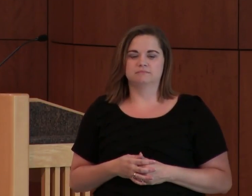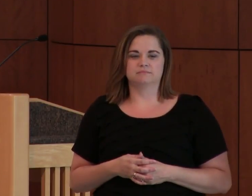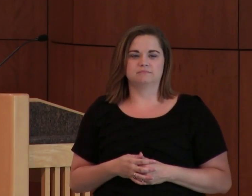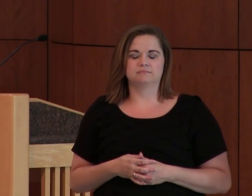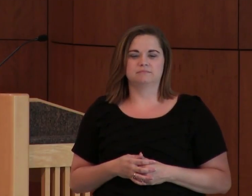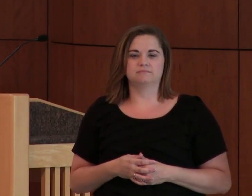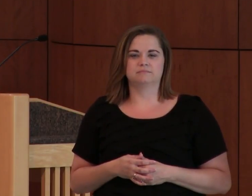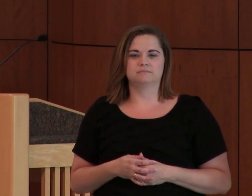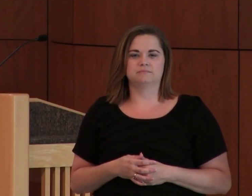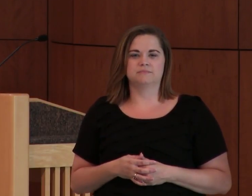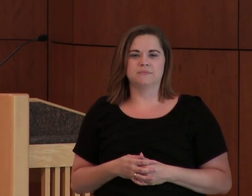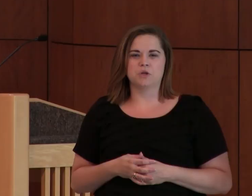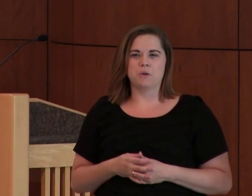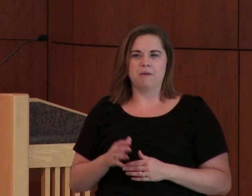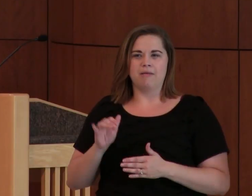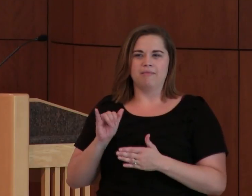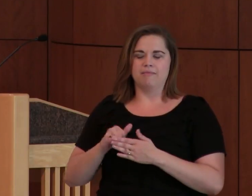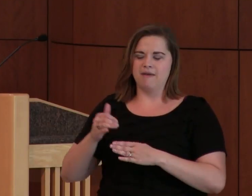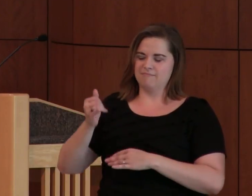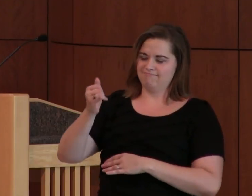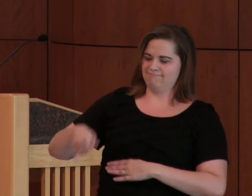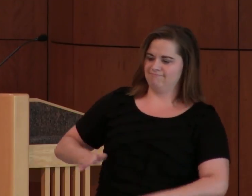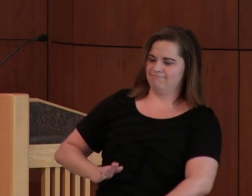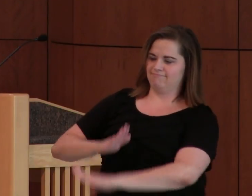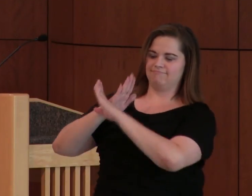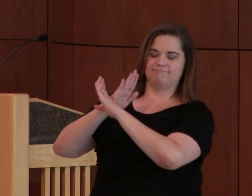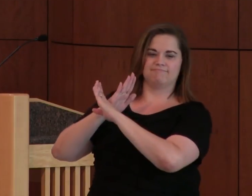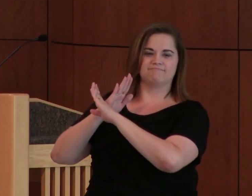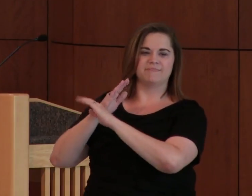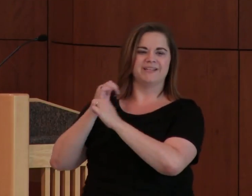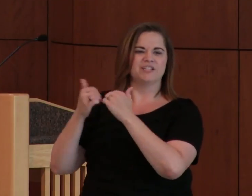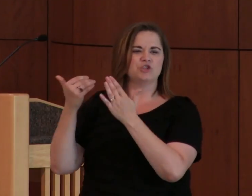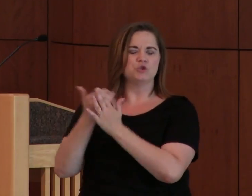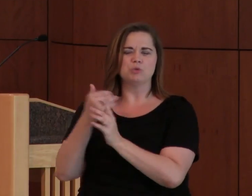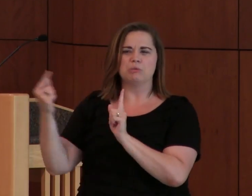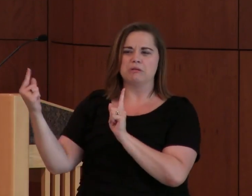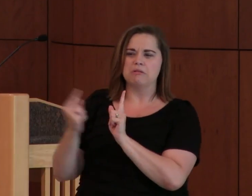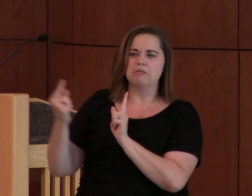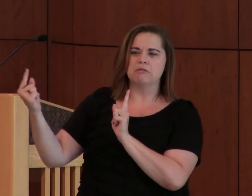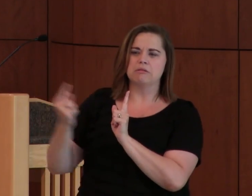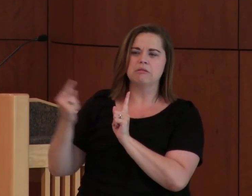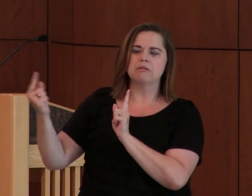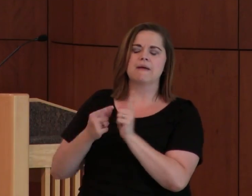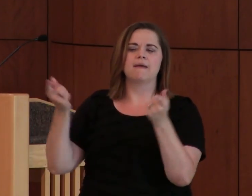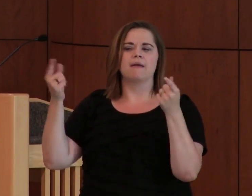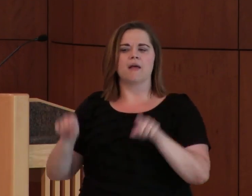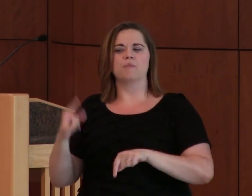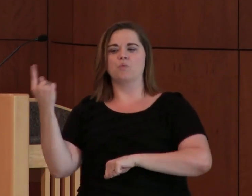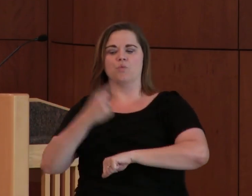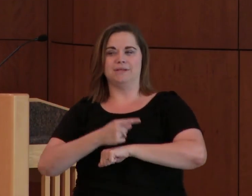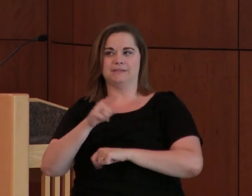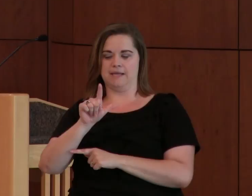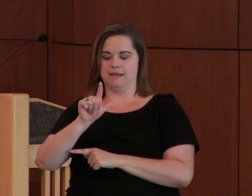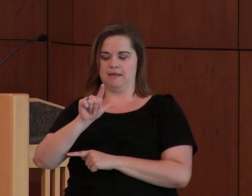It's a wall that continued to be put up with each new encounter until one day Laura had walked into the